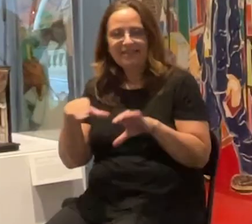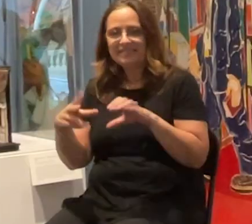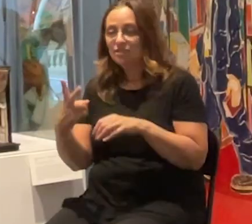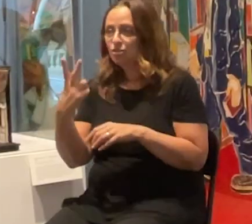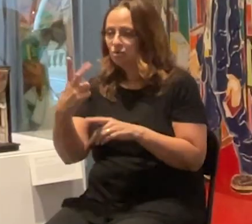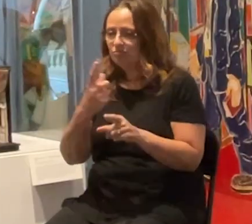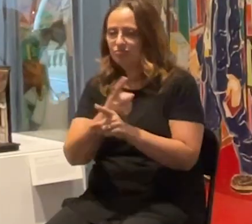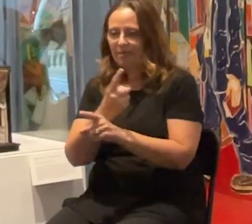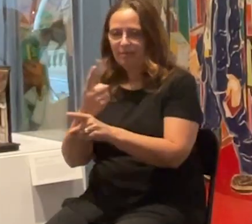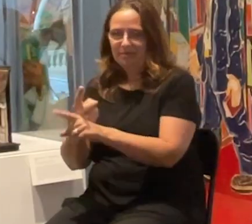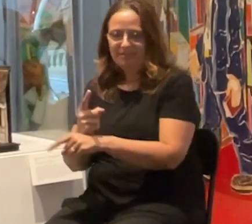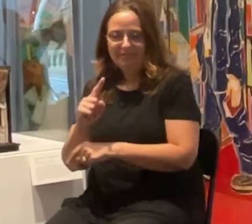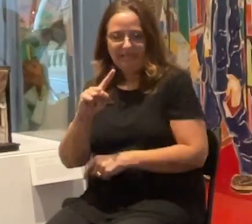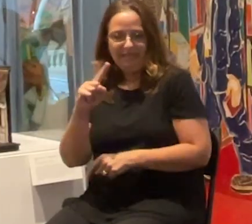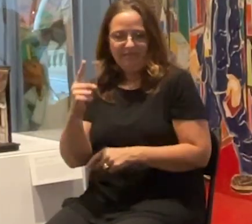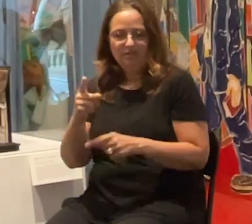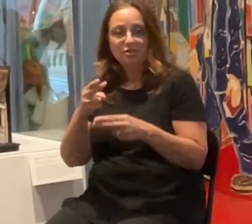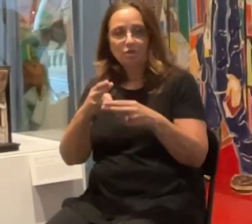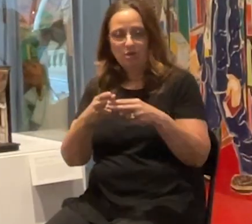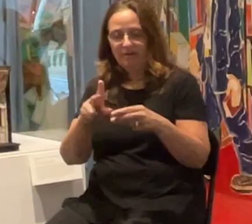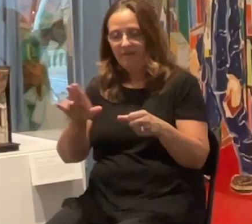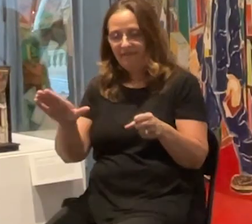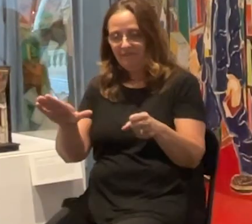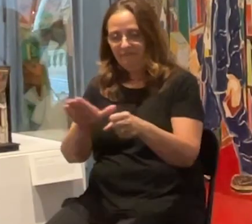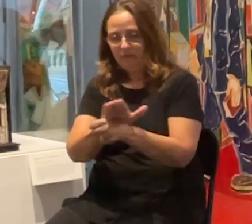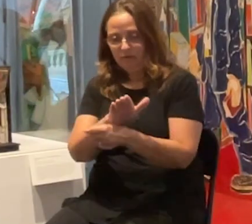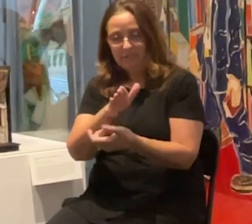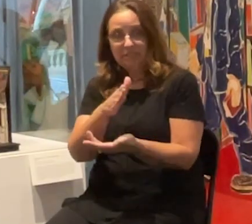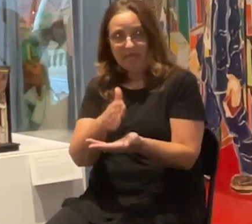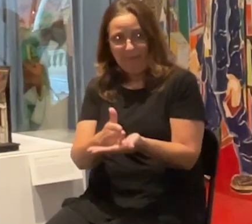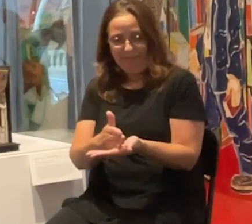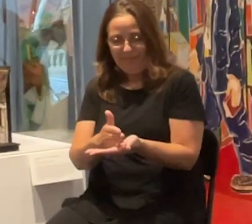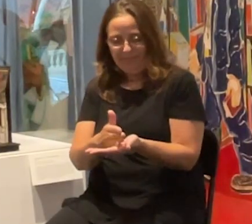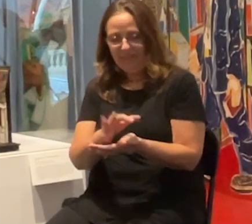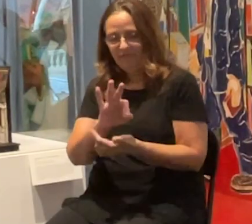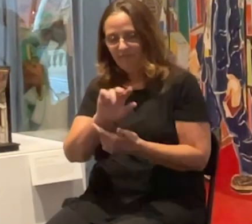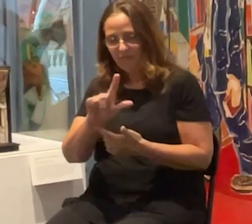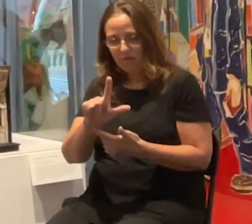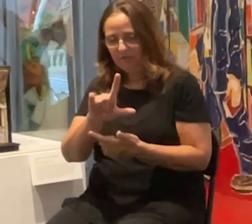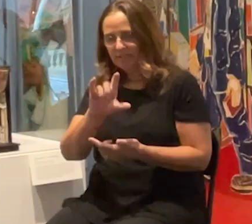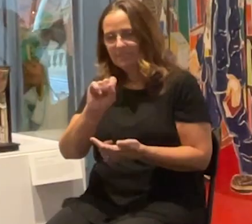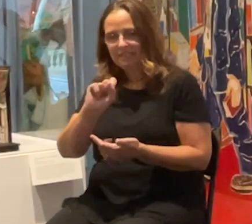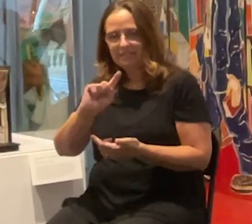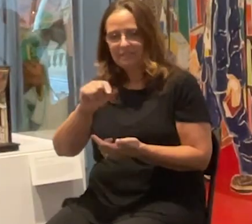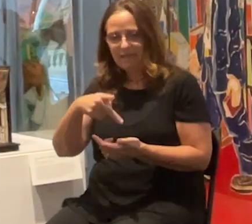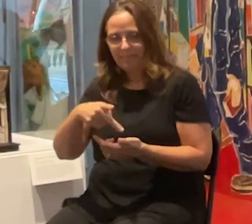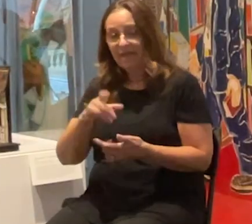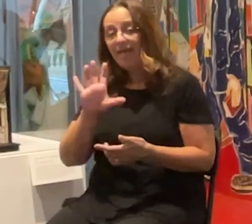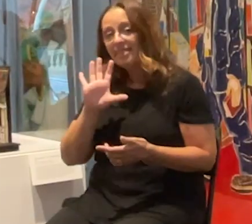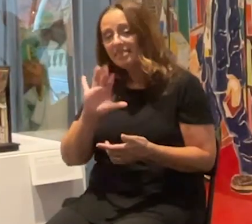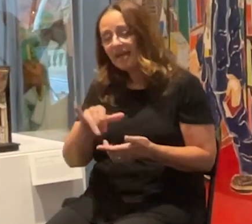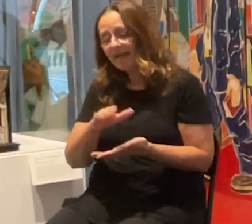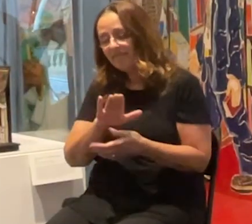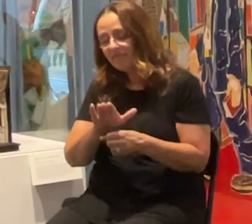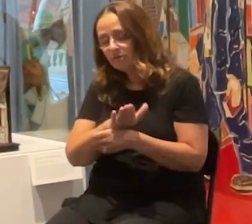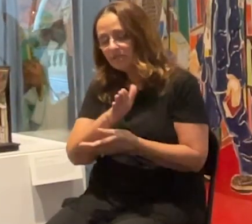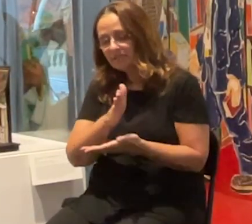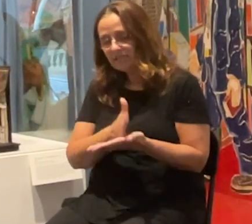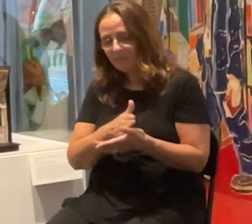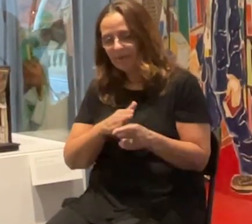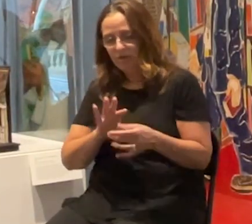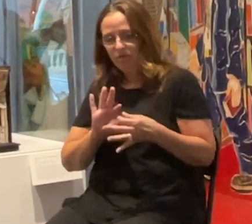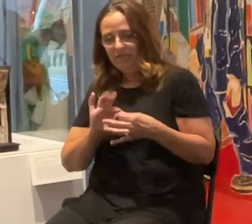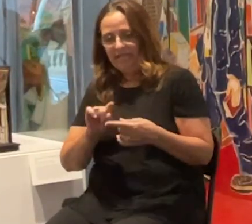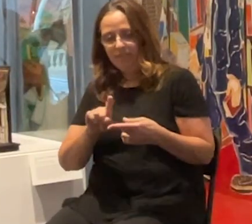proper ones of those, and the first one was Full Stop, and that had a lot to do with Red. It was, in a sense, my